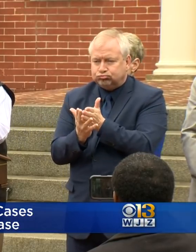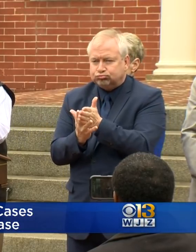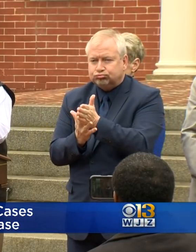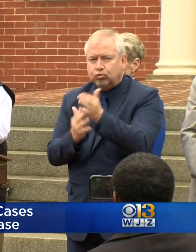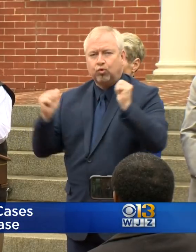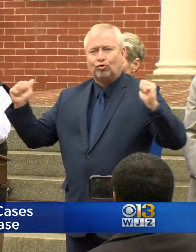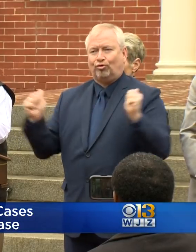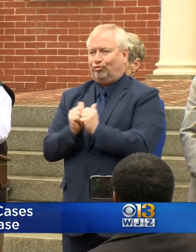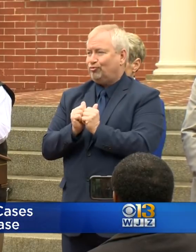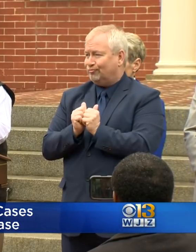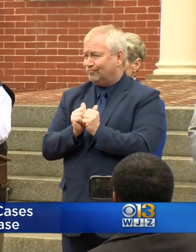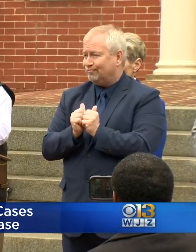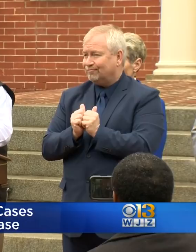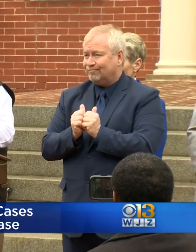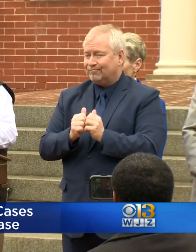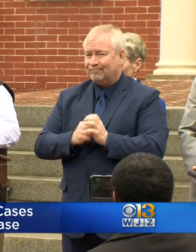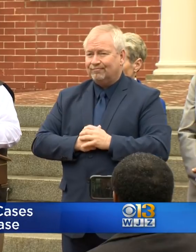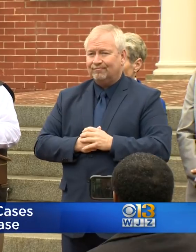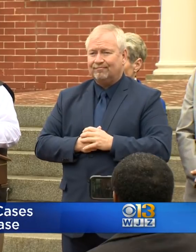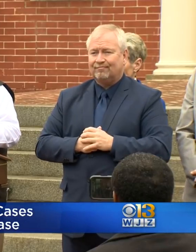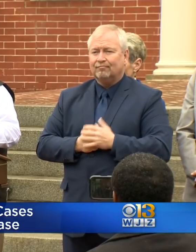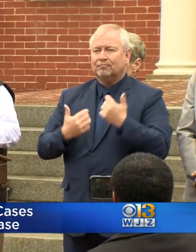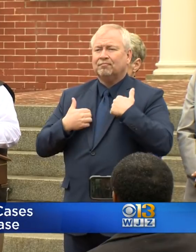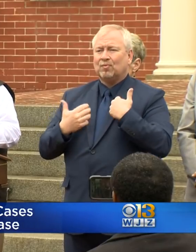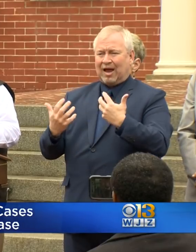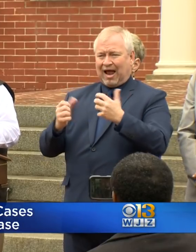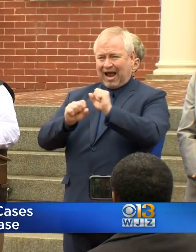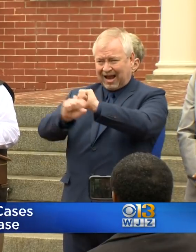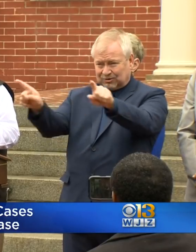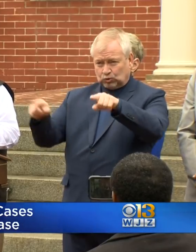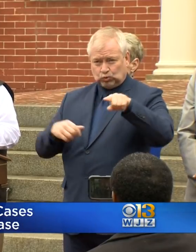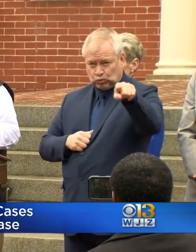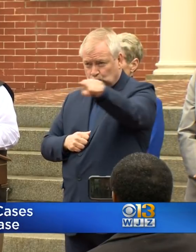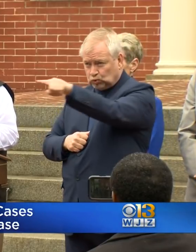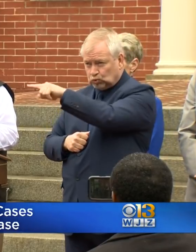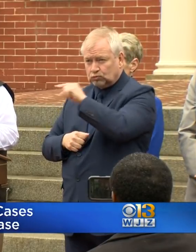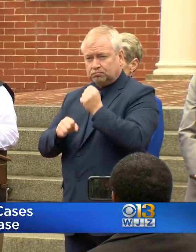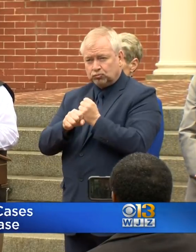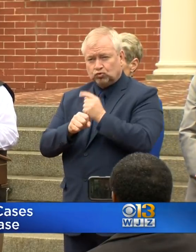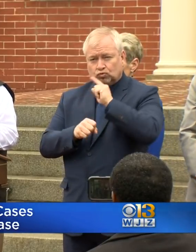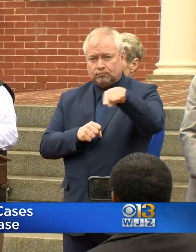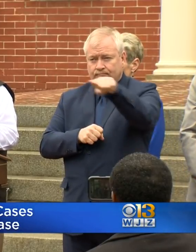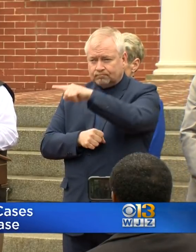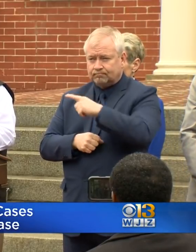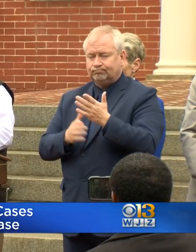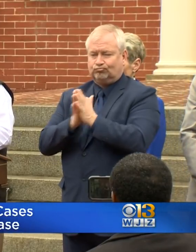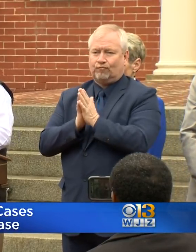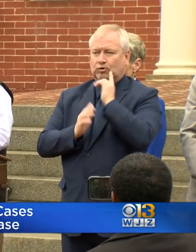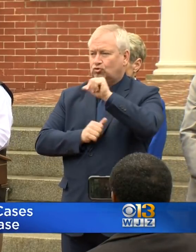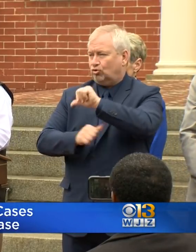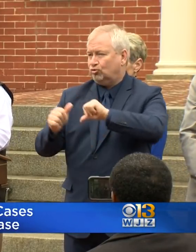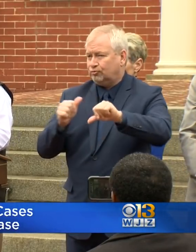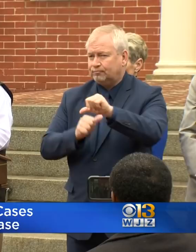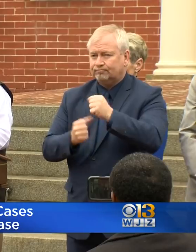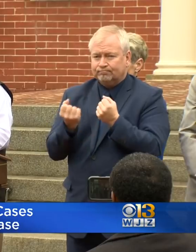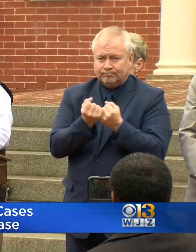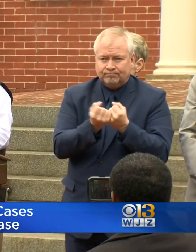ask that you continue to pray for each other and for our state